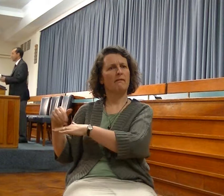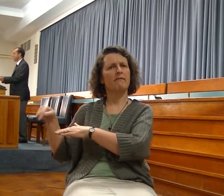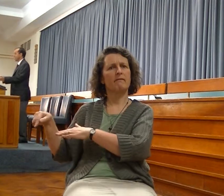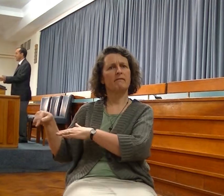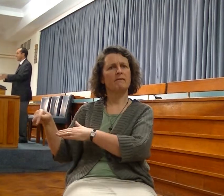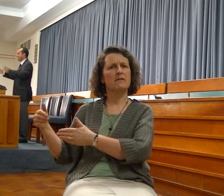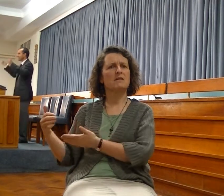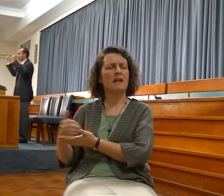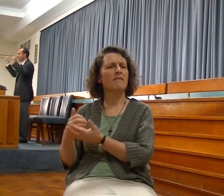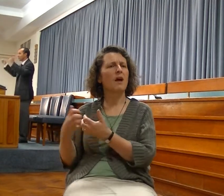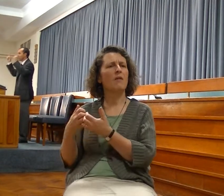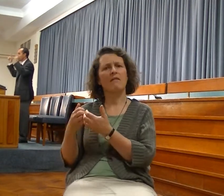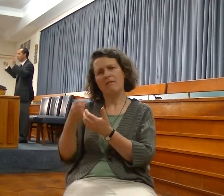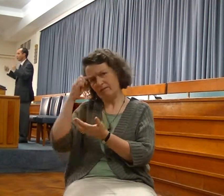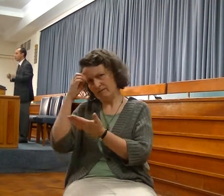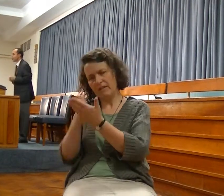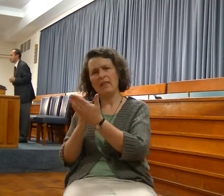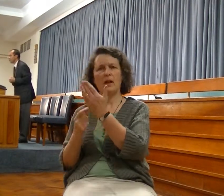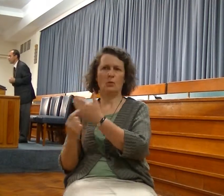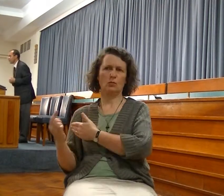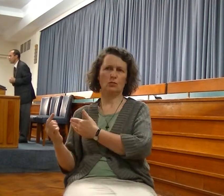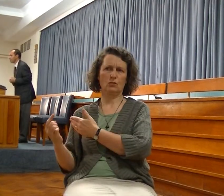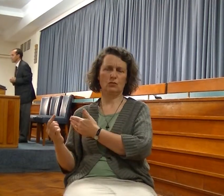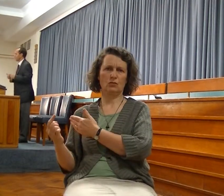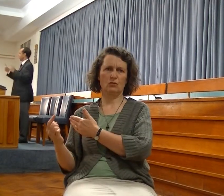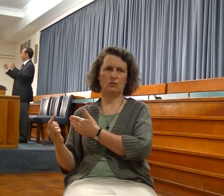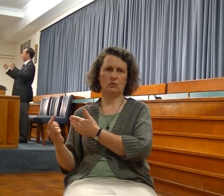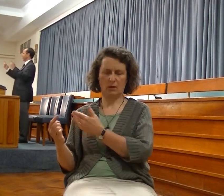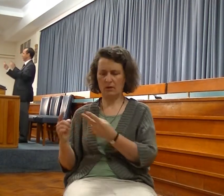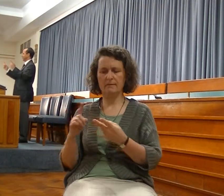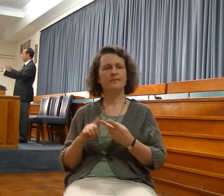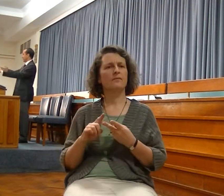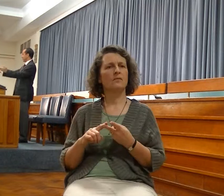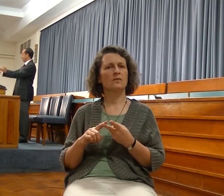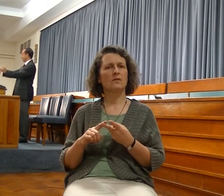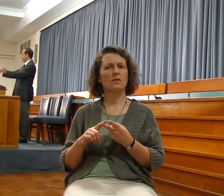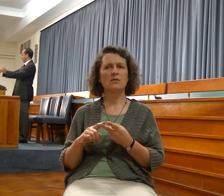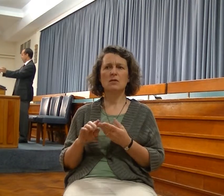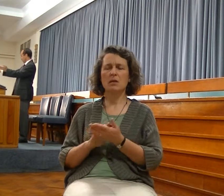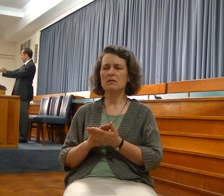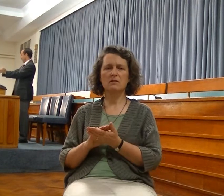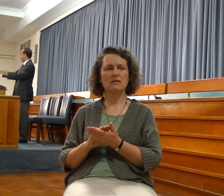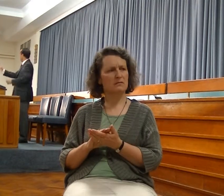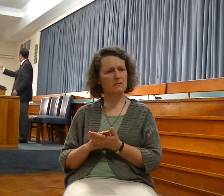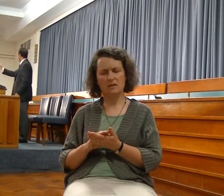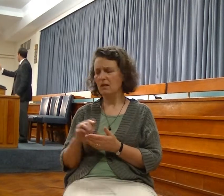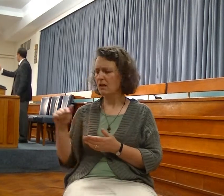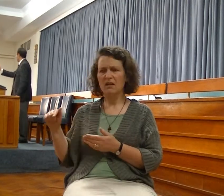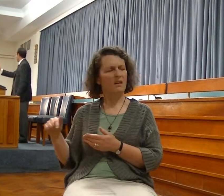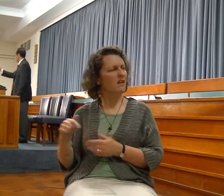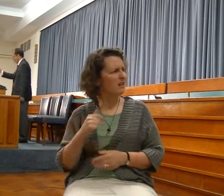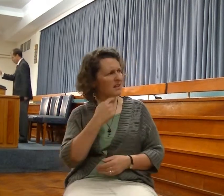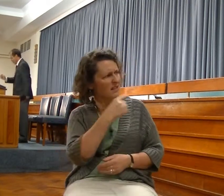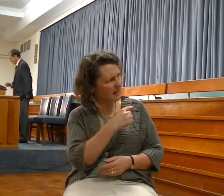before Reformation. You can see that the glory of God, whom should you fear? God alone. He said to his fellow